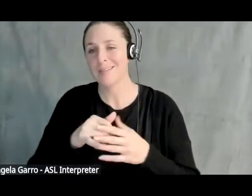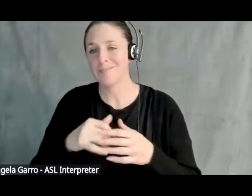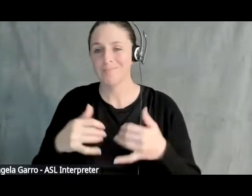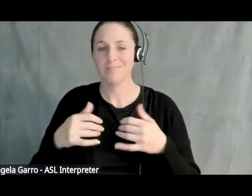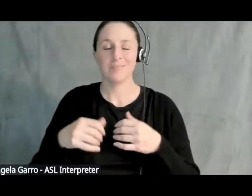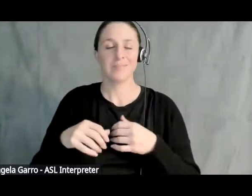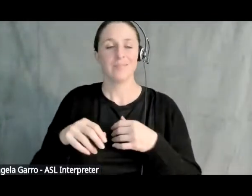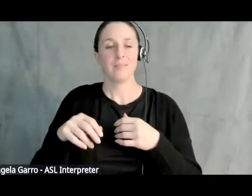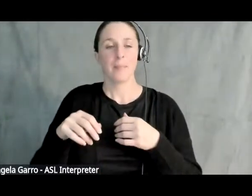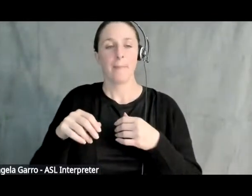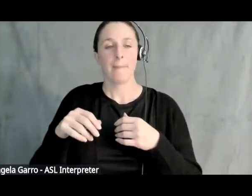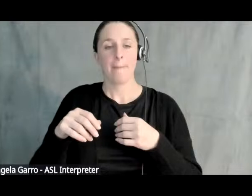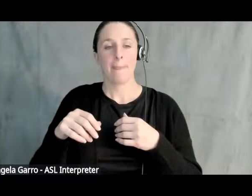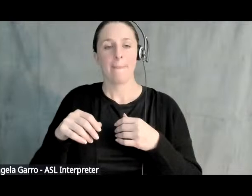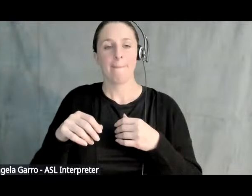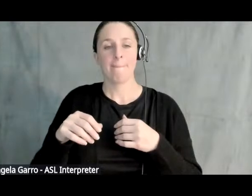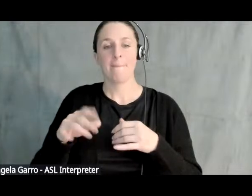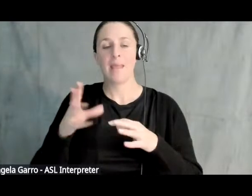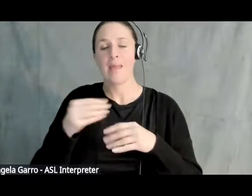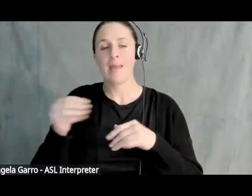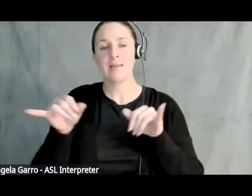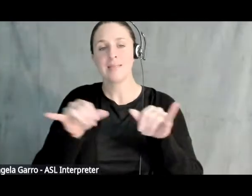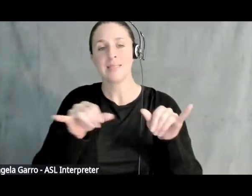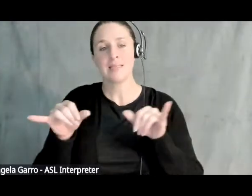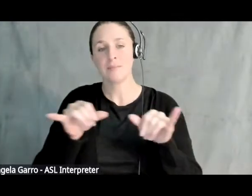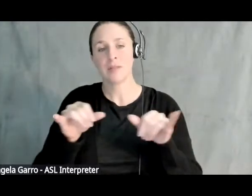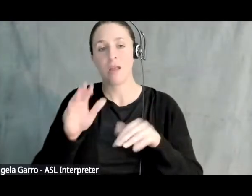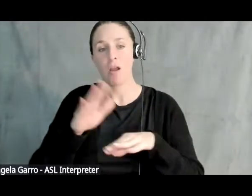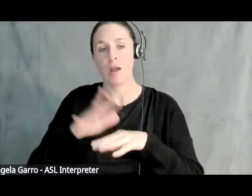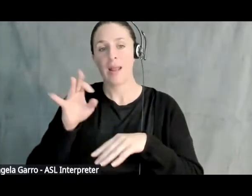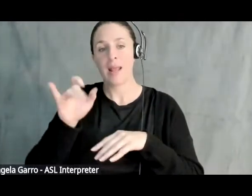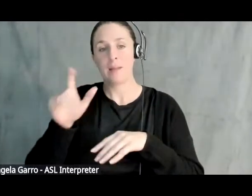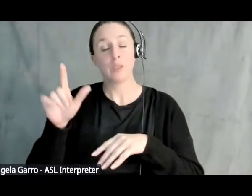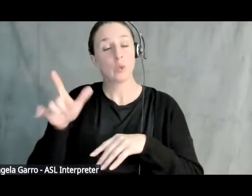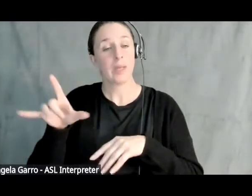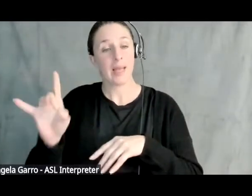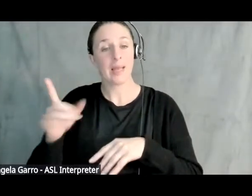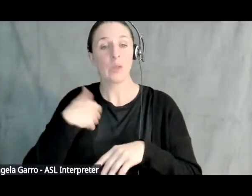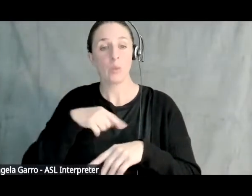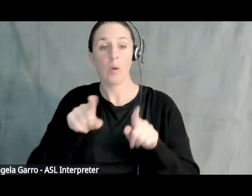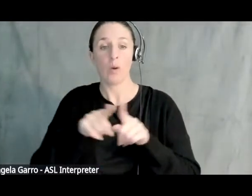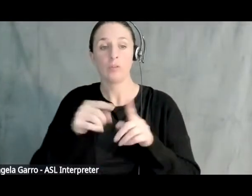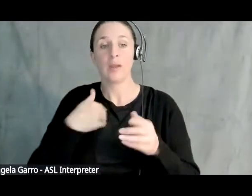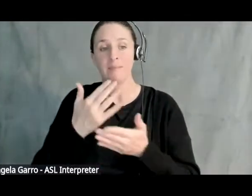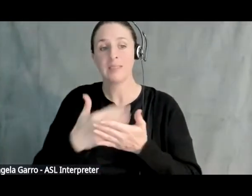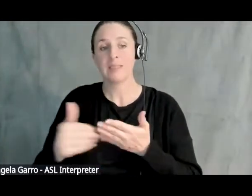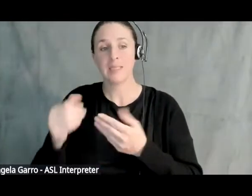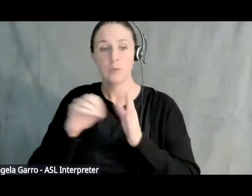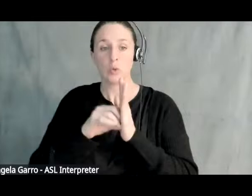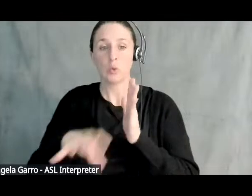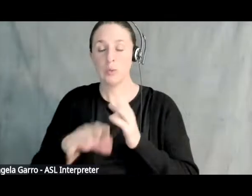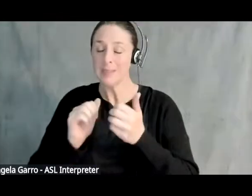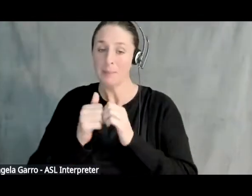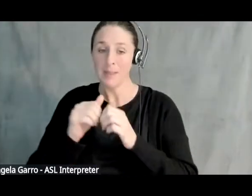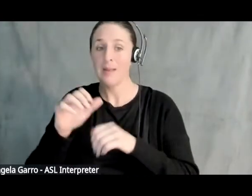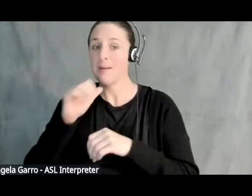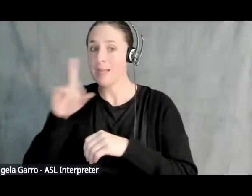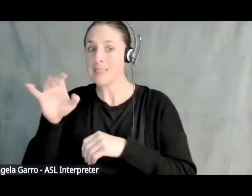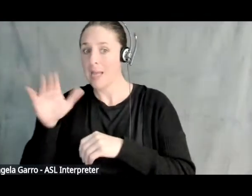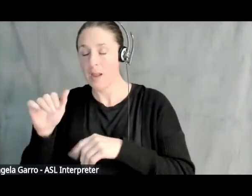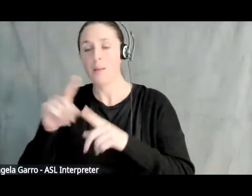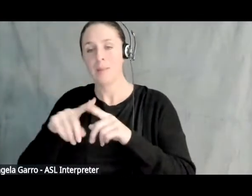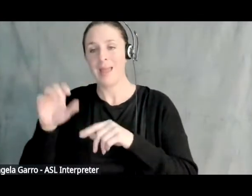And similarly, on April 28th, we also had some students compete, but not at DECA, at